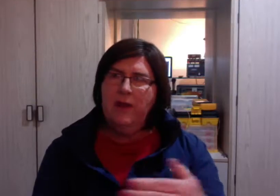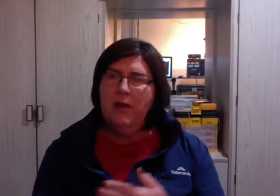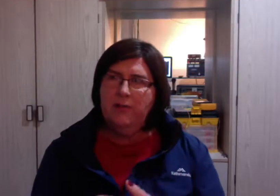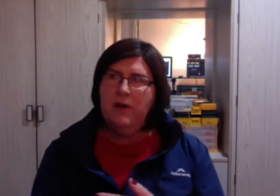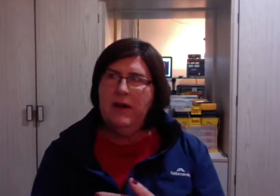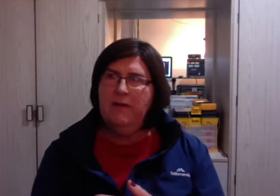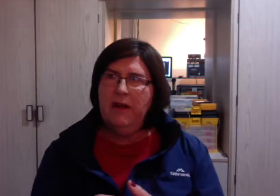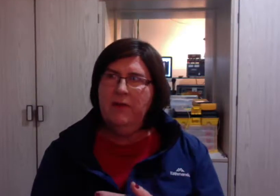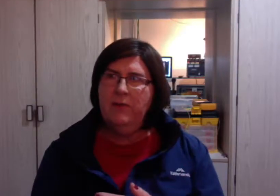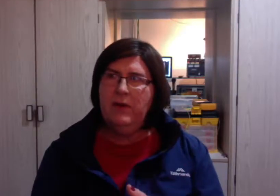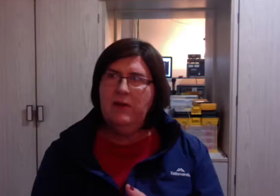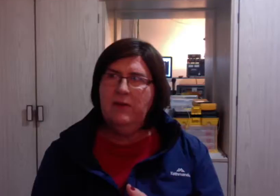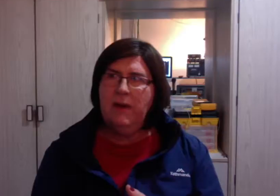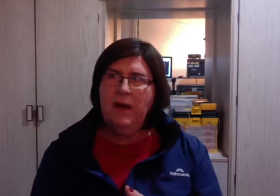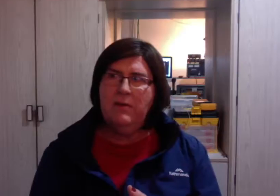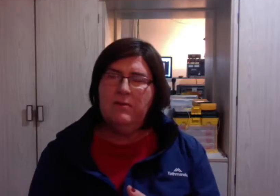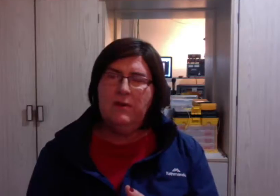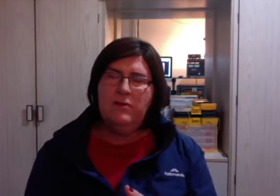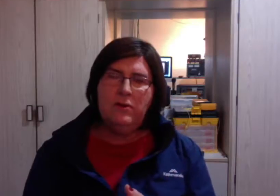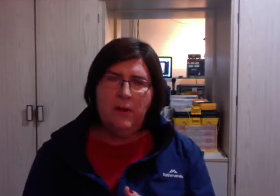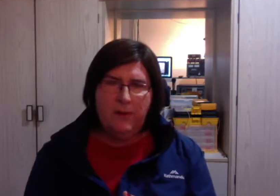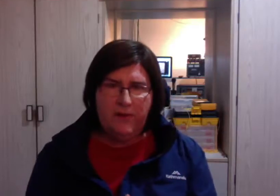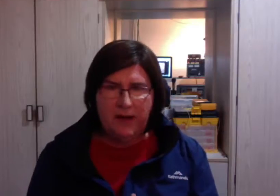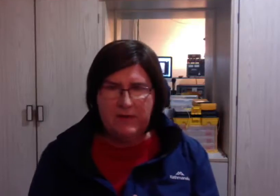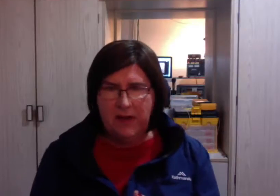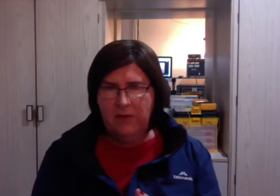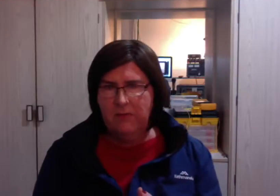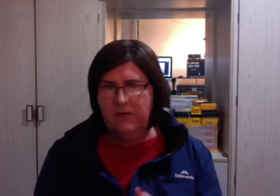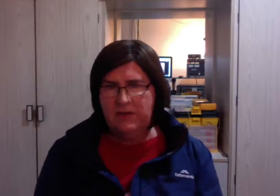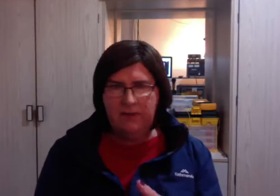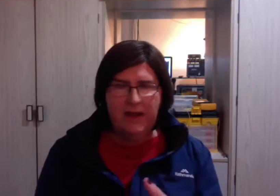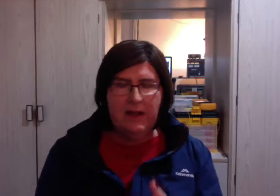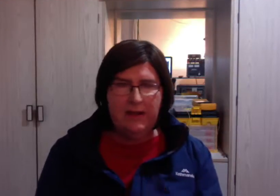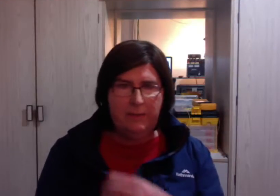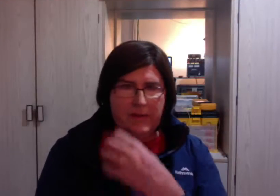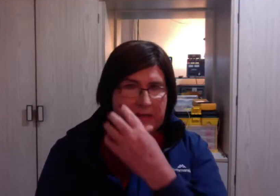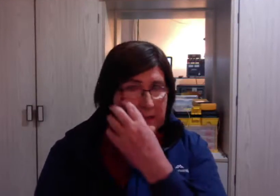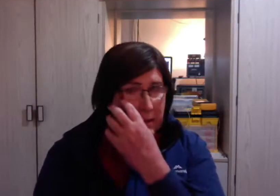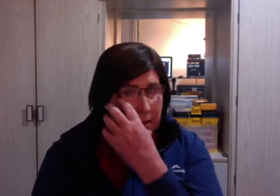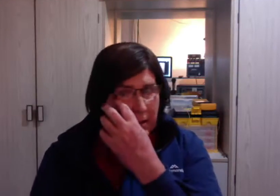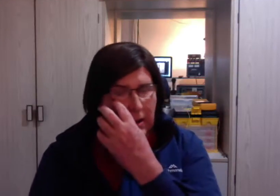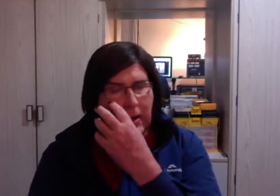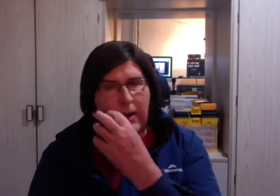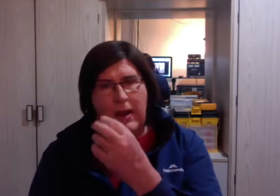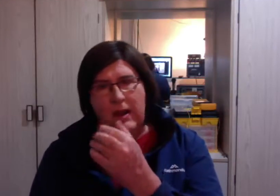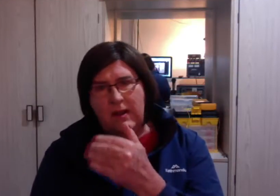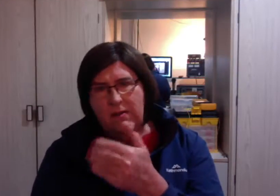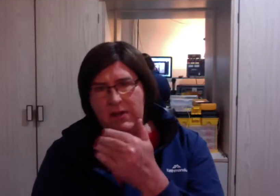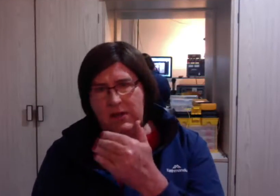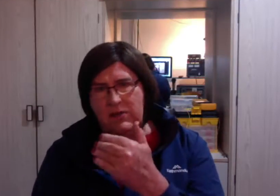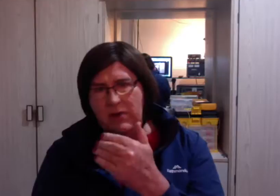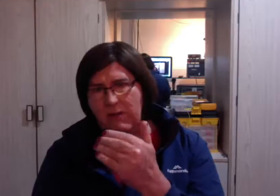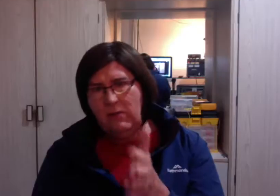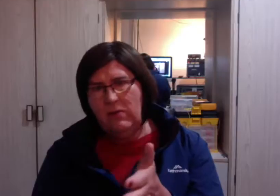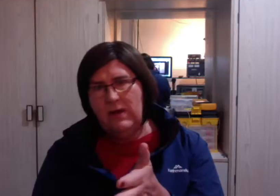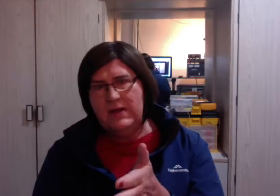South Road out of Alice Springs, about a few kilometres out of town, we deflate a little bit. And then we drive all the way down